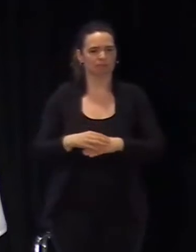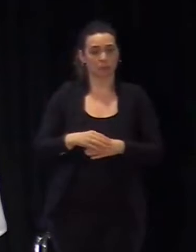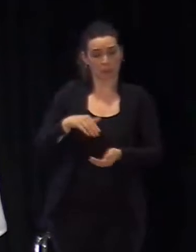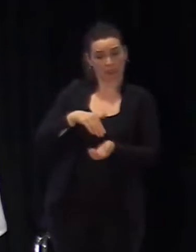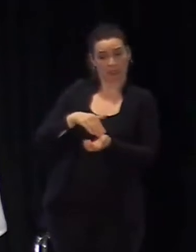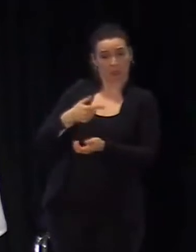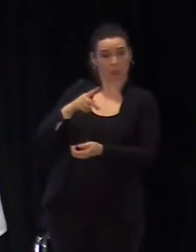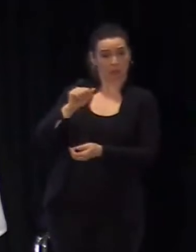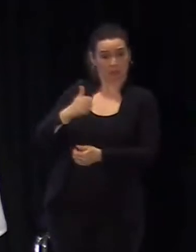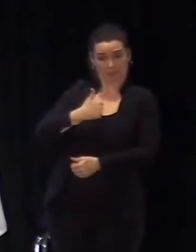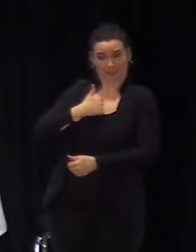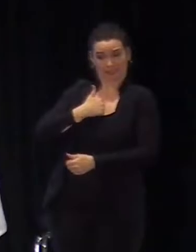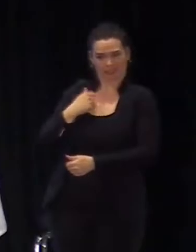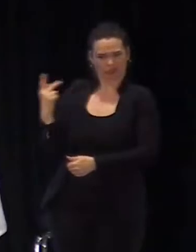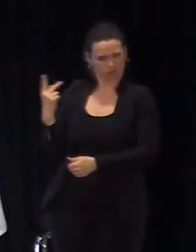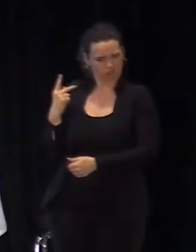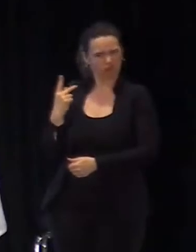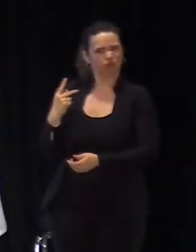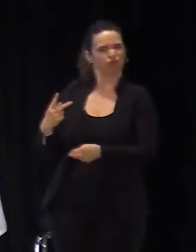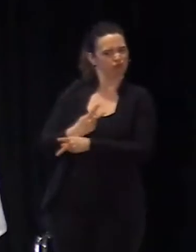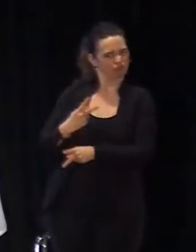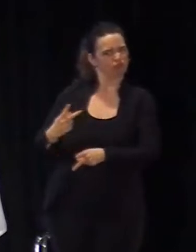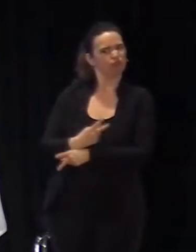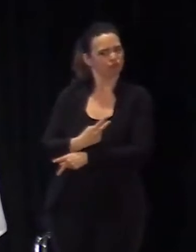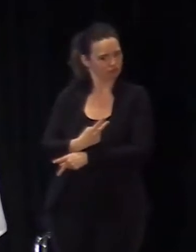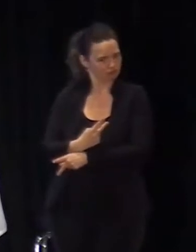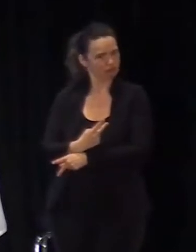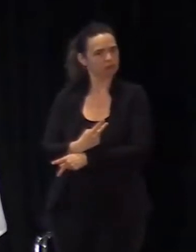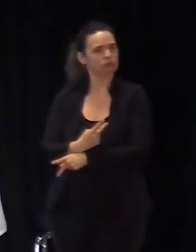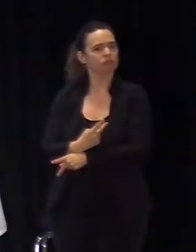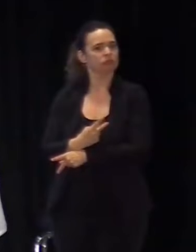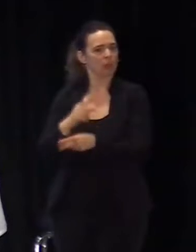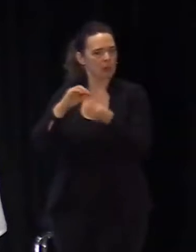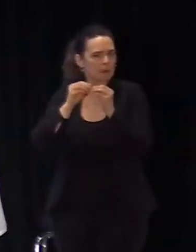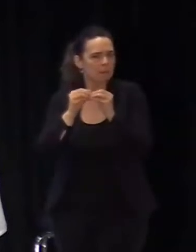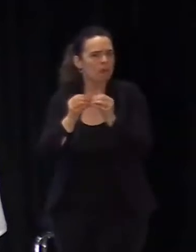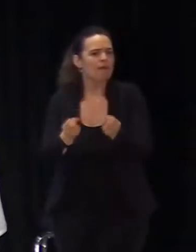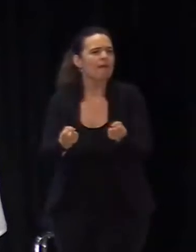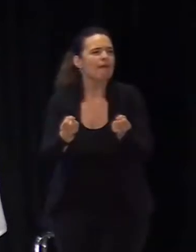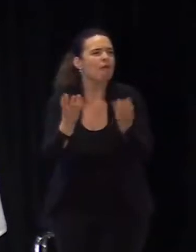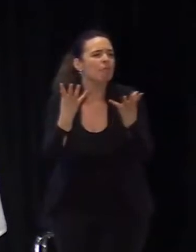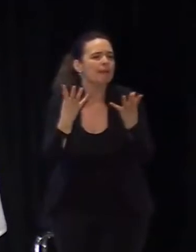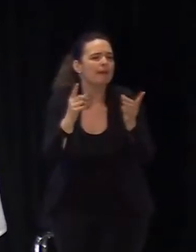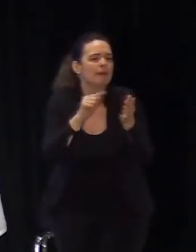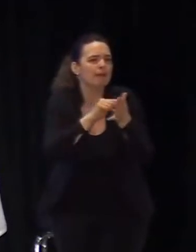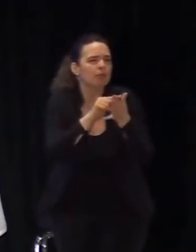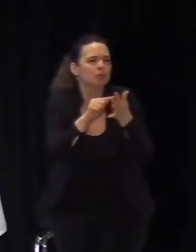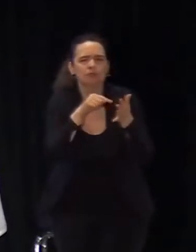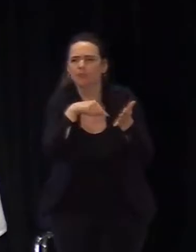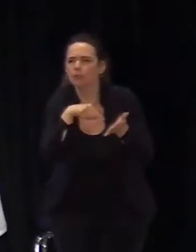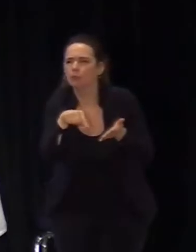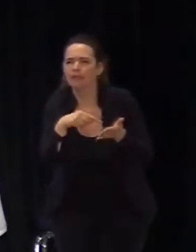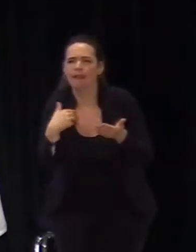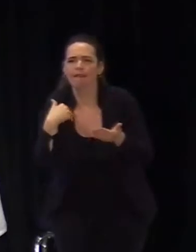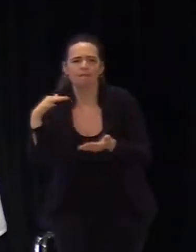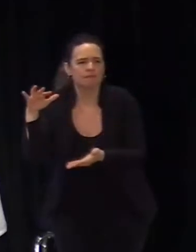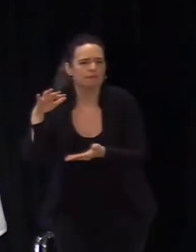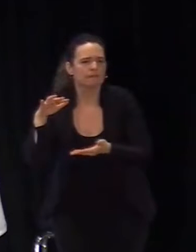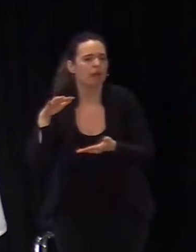figure that out when we have the number. We're supposed to get that number later this week.